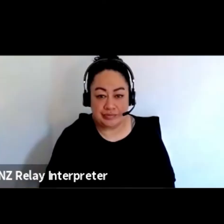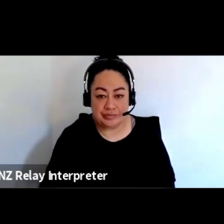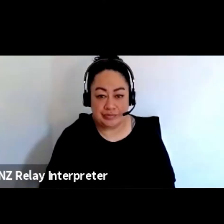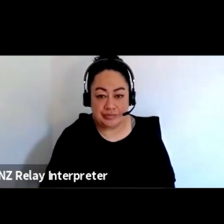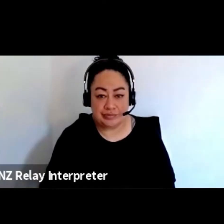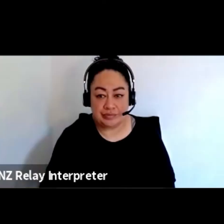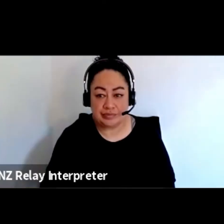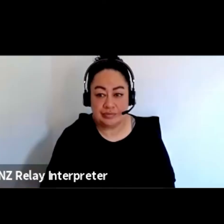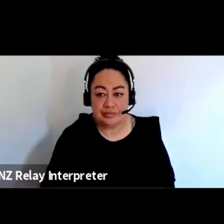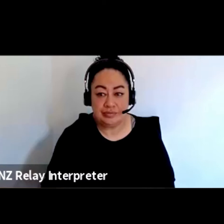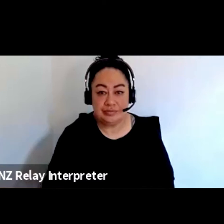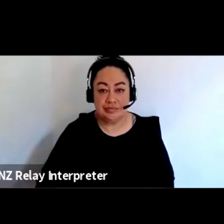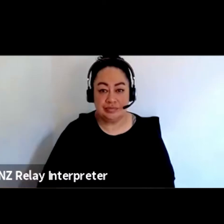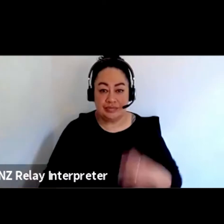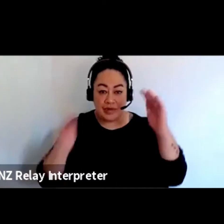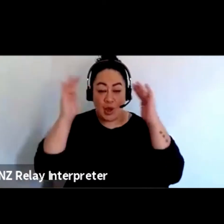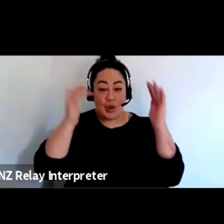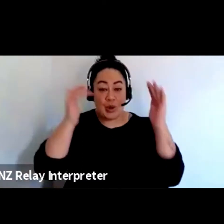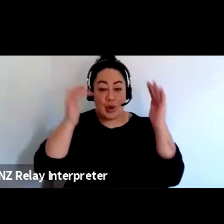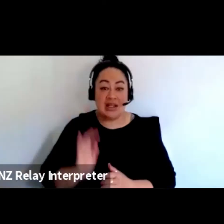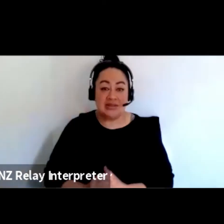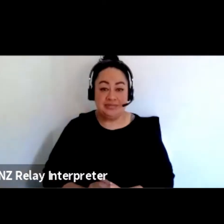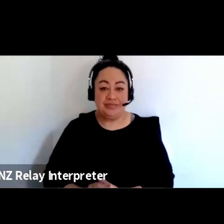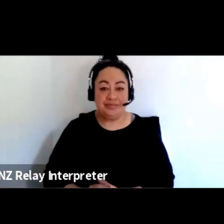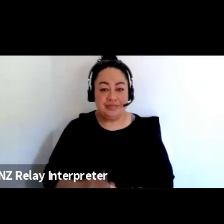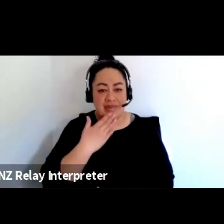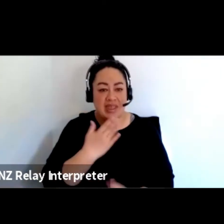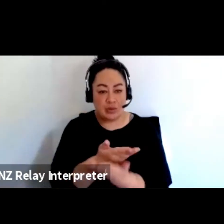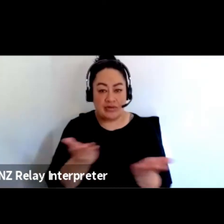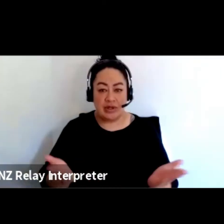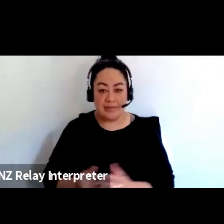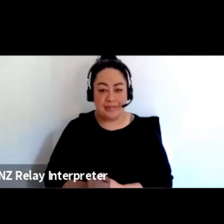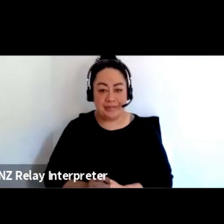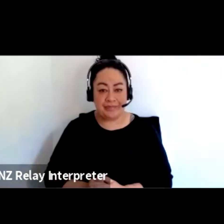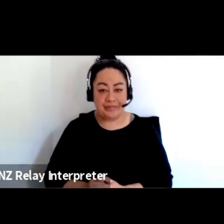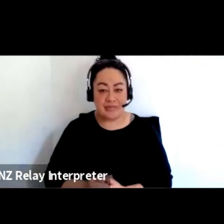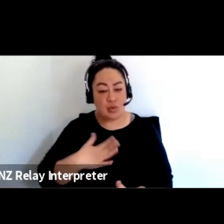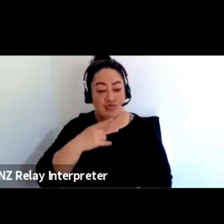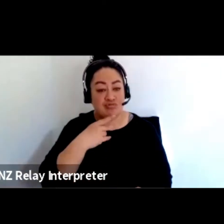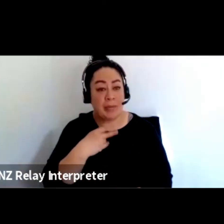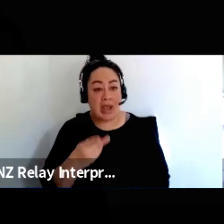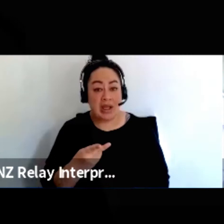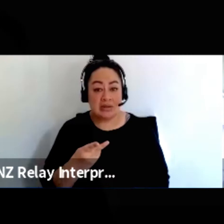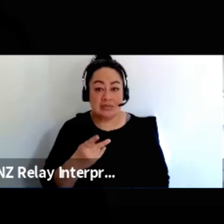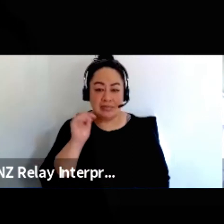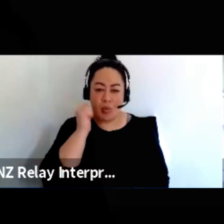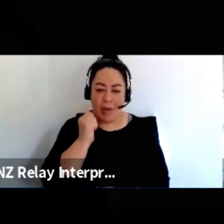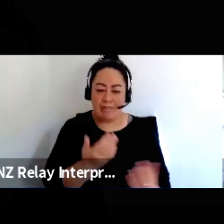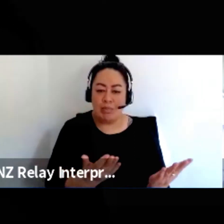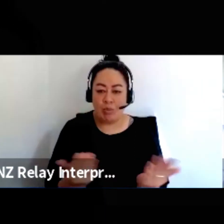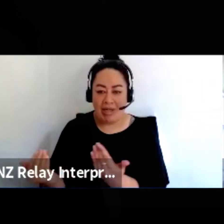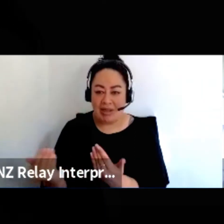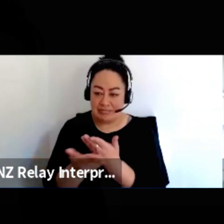Kia ora, Dana. Kia ora koutou. Yeah, just to reiterate, just to repeat the warm welcome to you all.